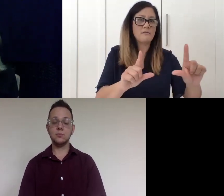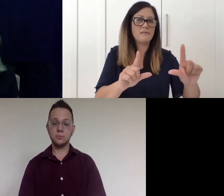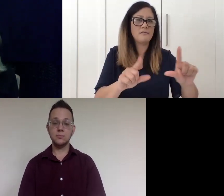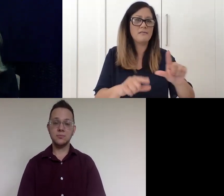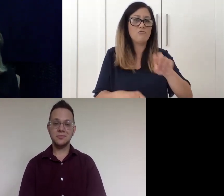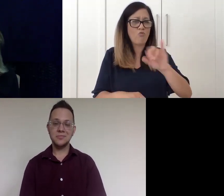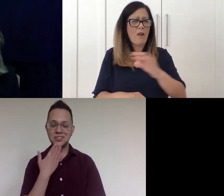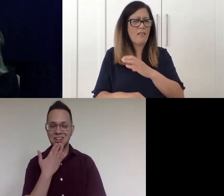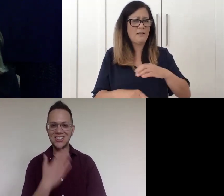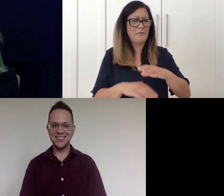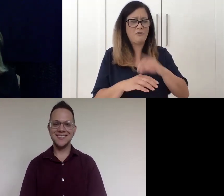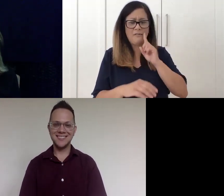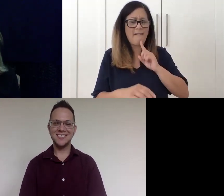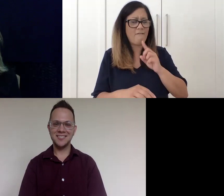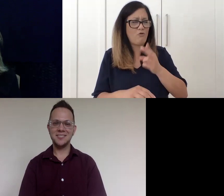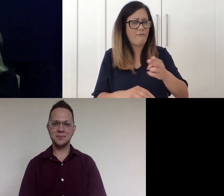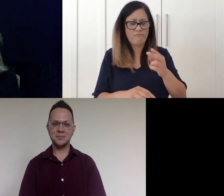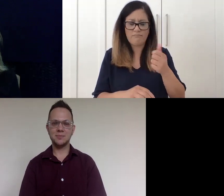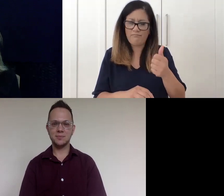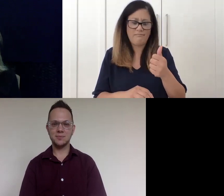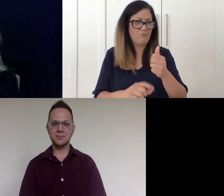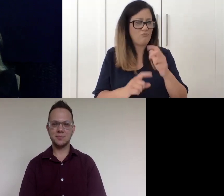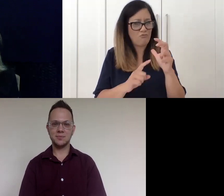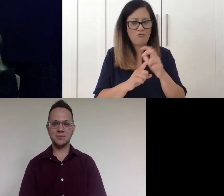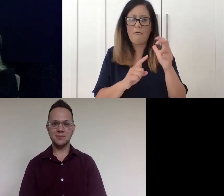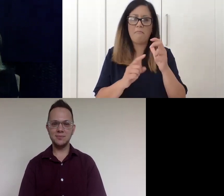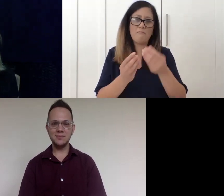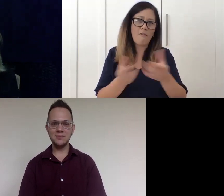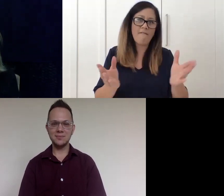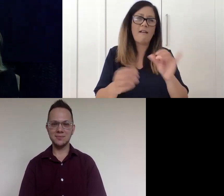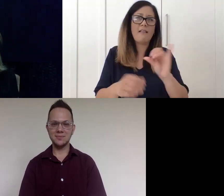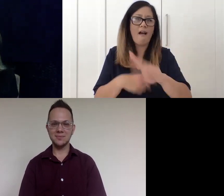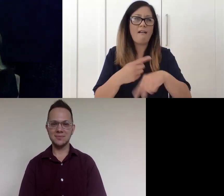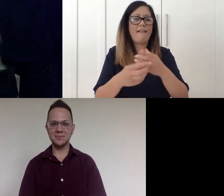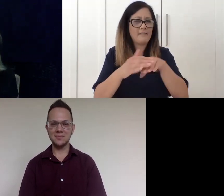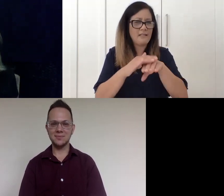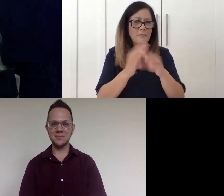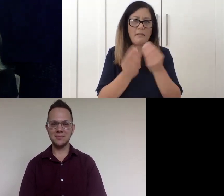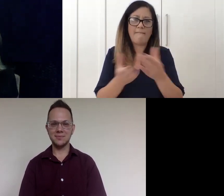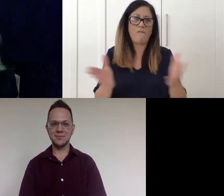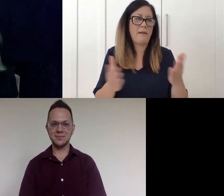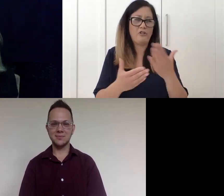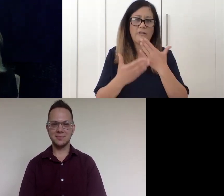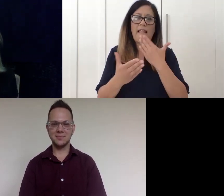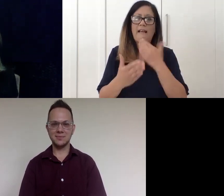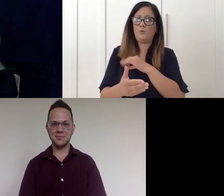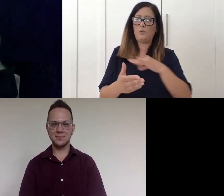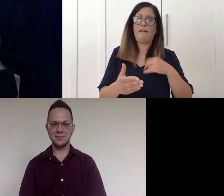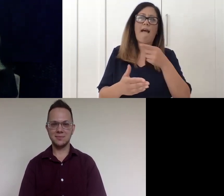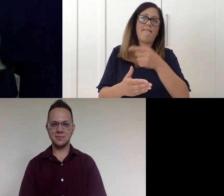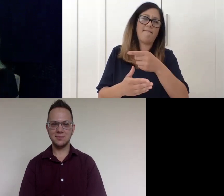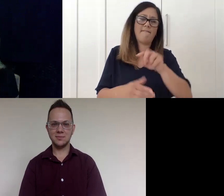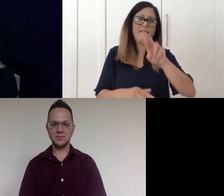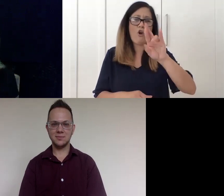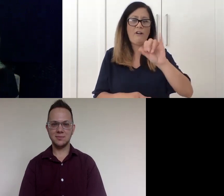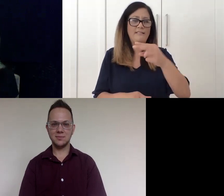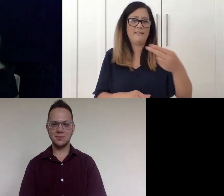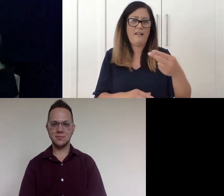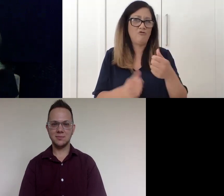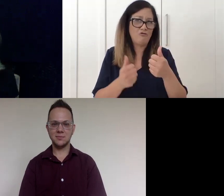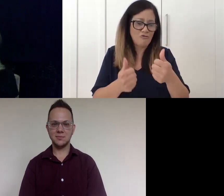ASL by making vlogs through the Commission on the Deaf and Hard of Hearing. I think they've done a fantastic job